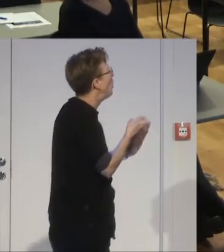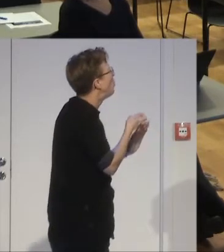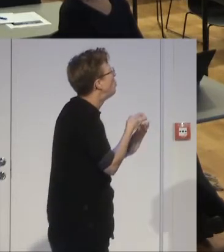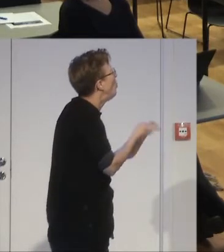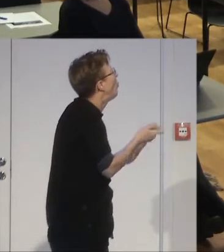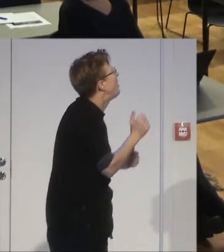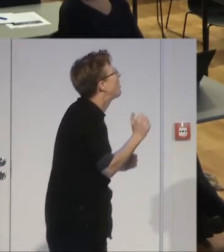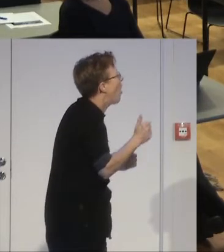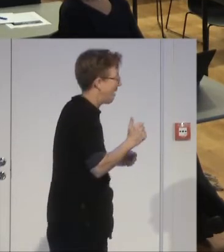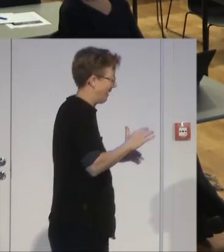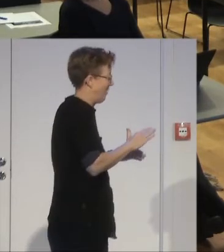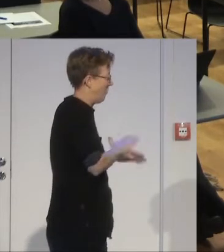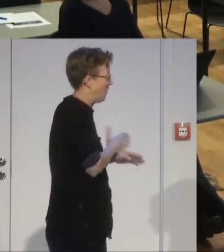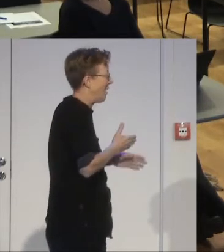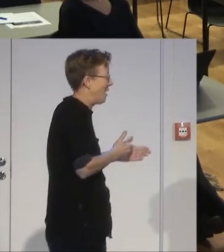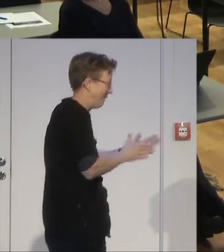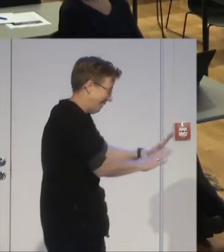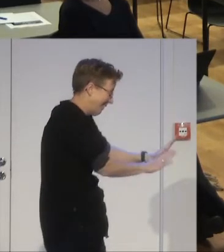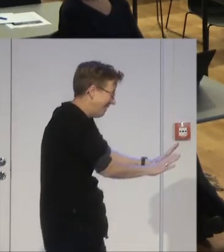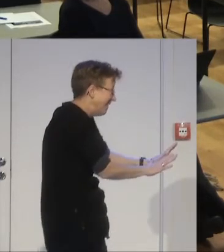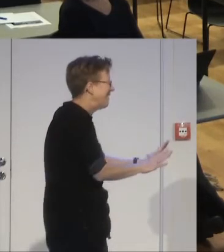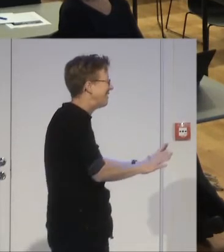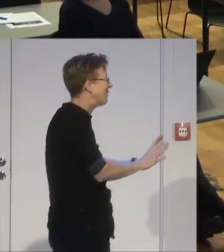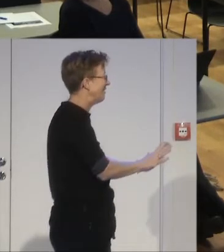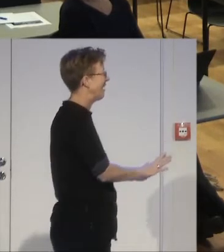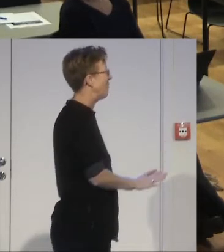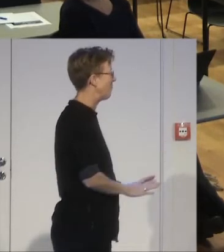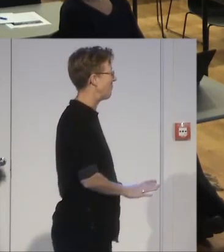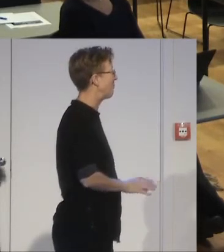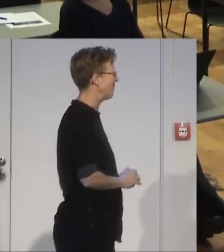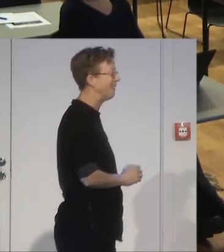feel inhibited? So, well.